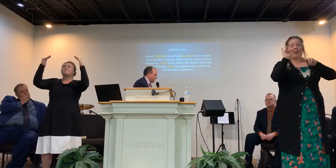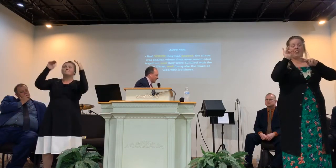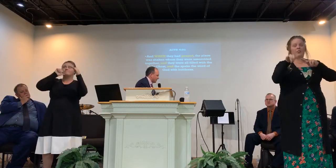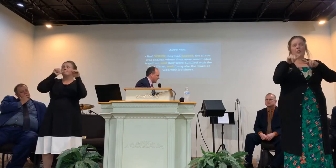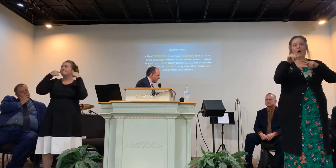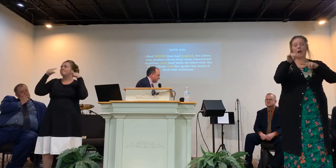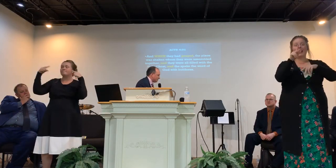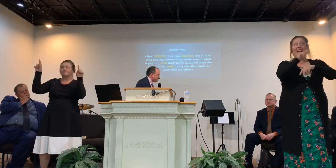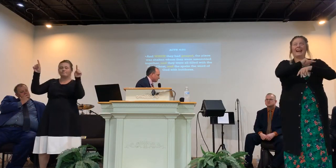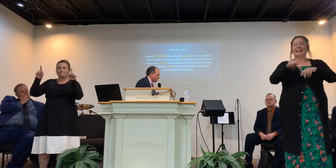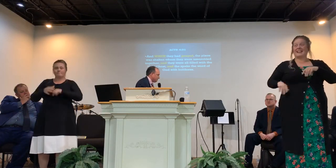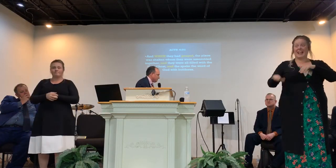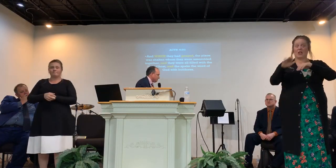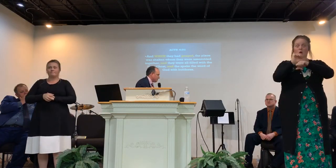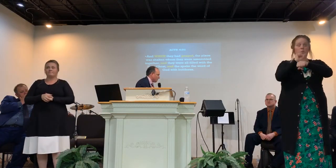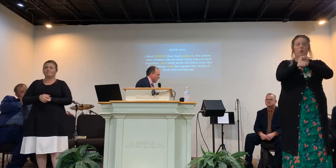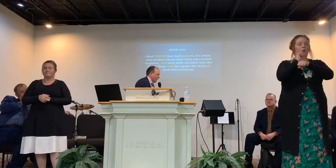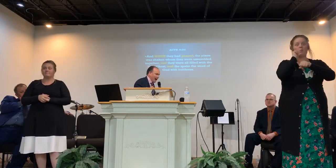be done.